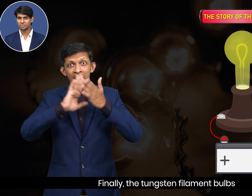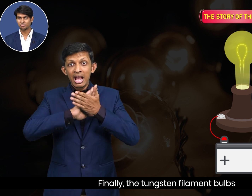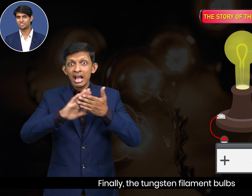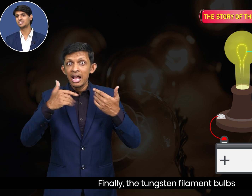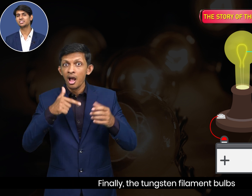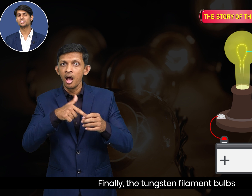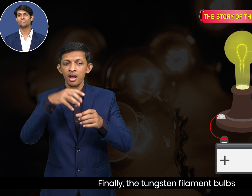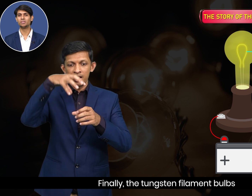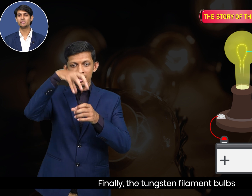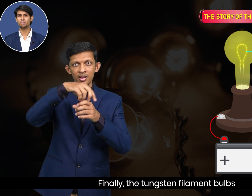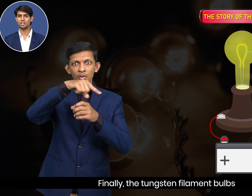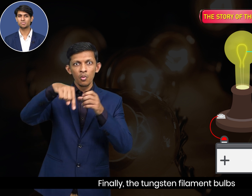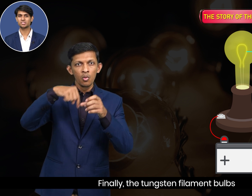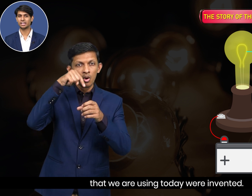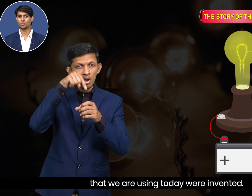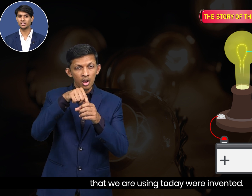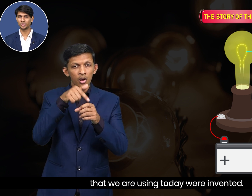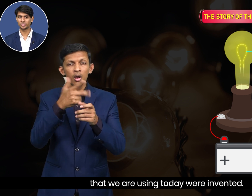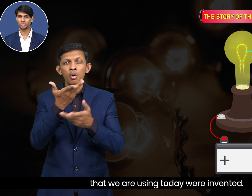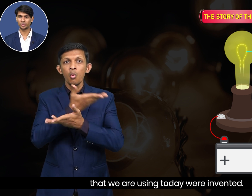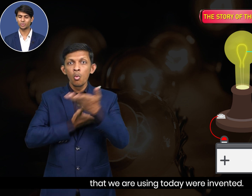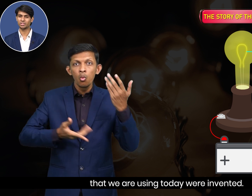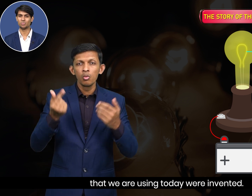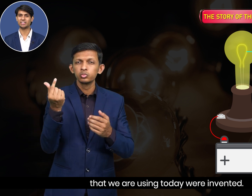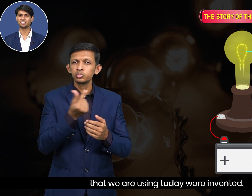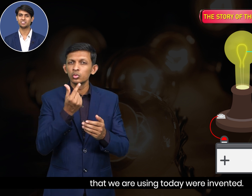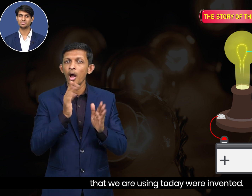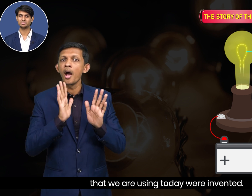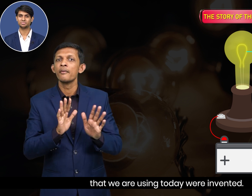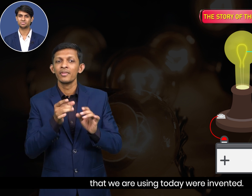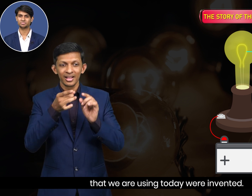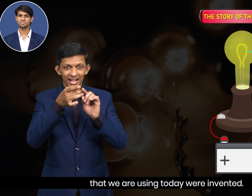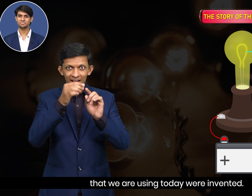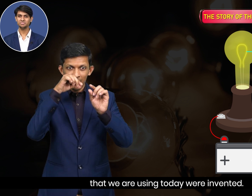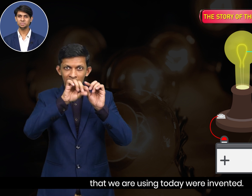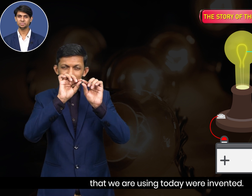Finally, the tungsten filament bulbs that we are using today were invented.